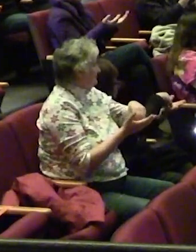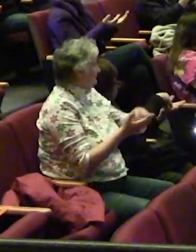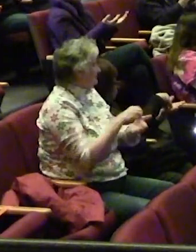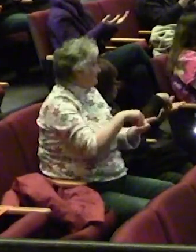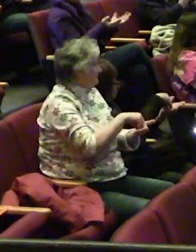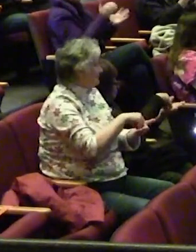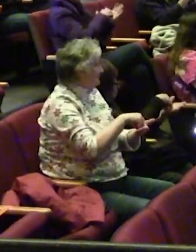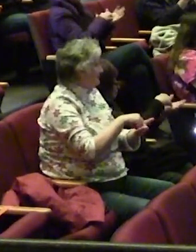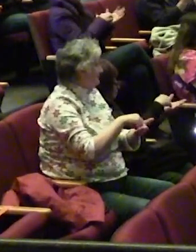Again?